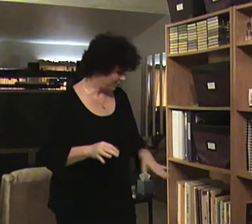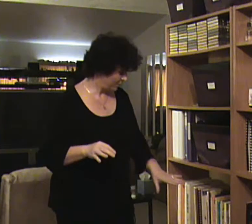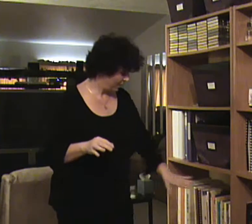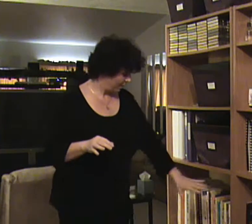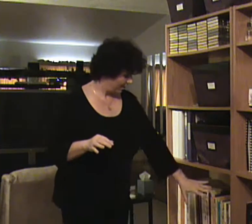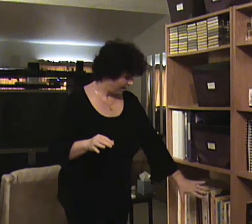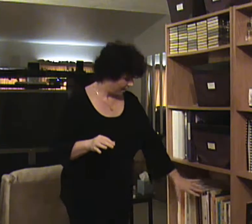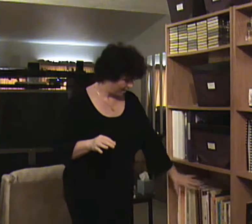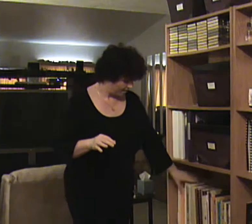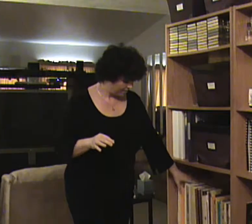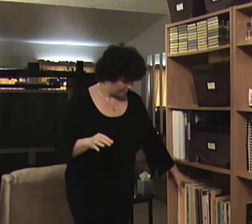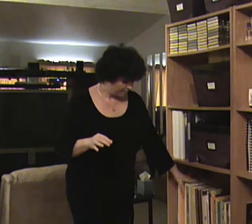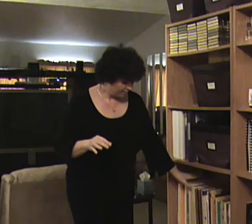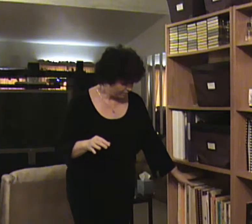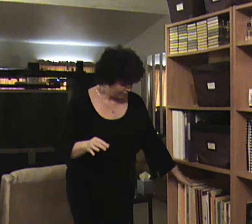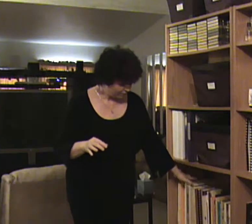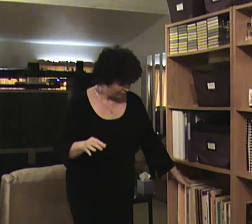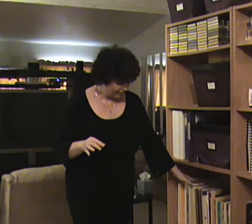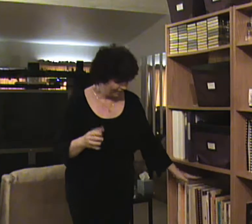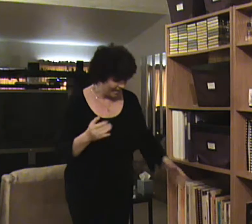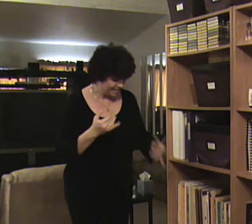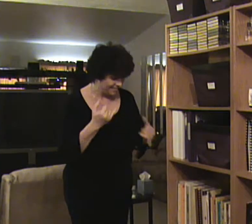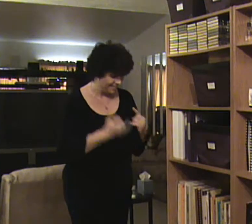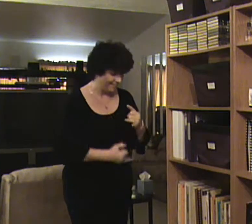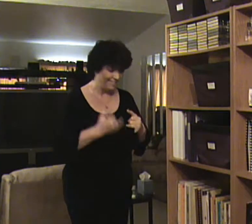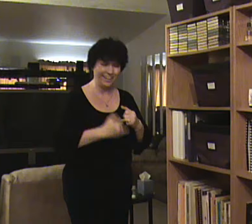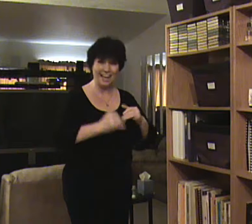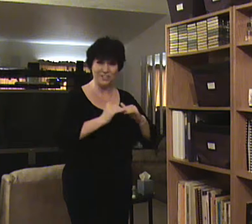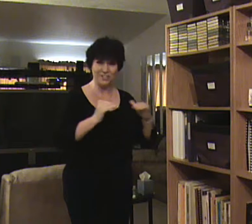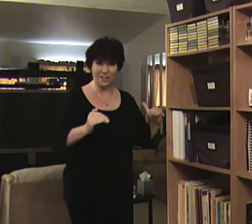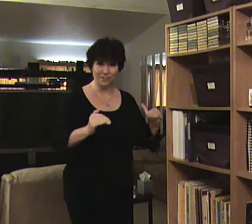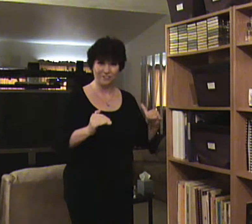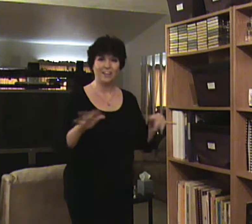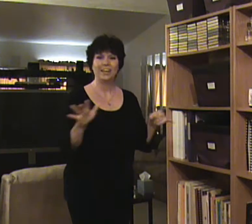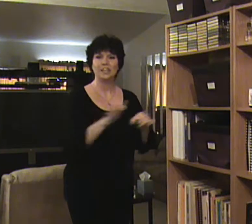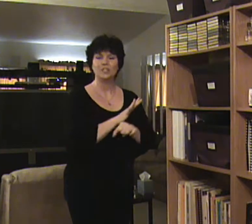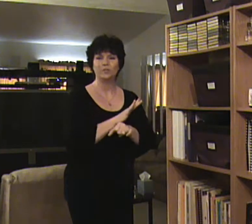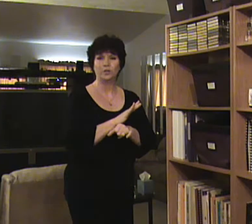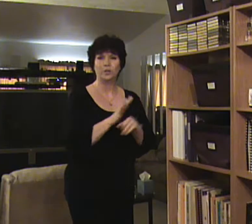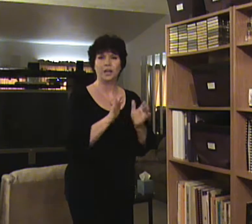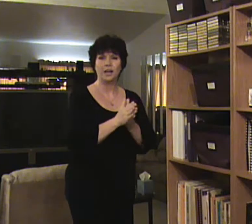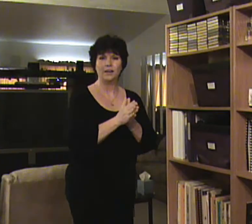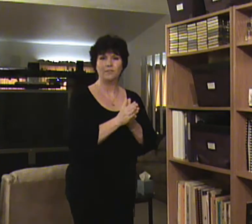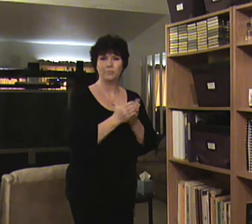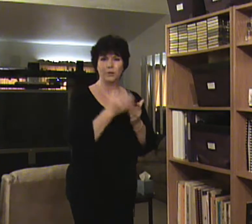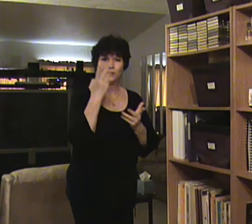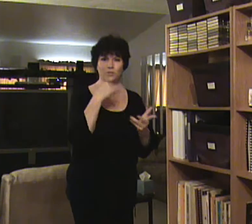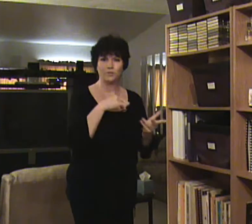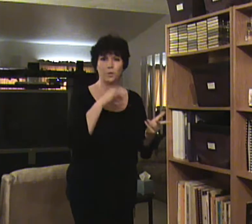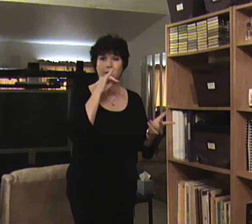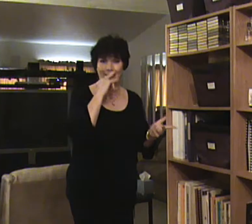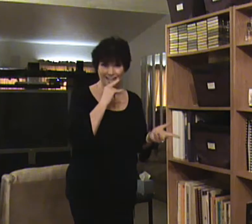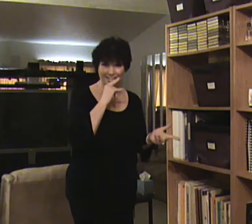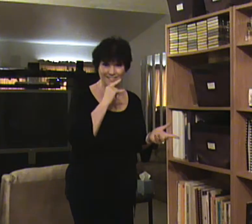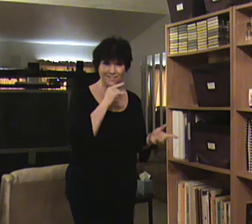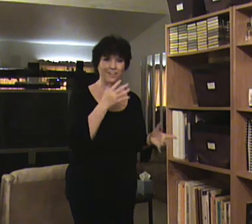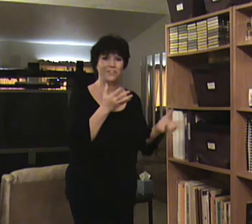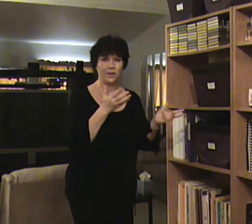interpreters. The very last shelf is full of books for kids that